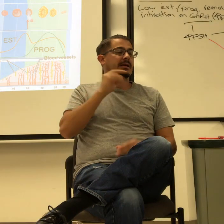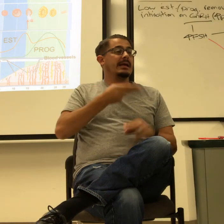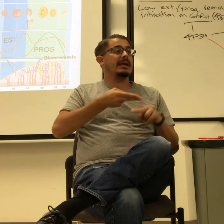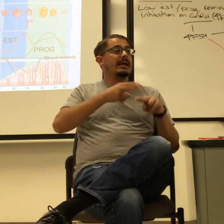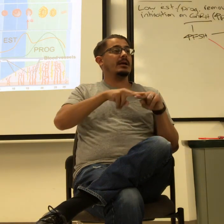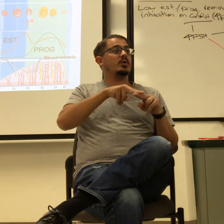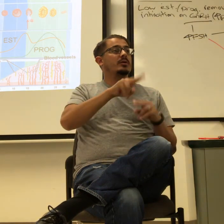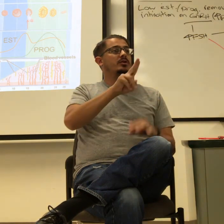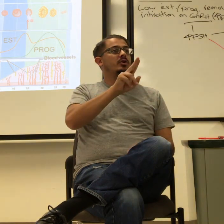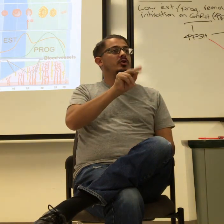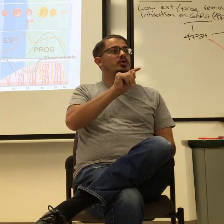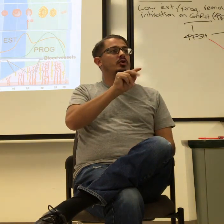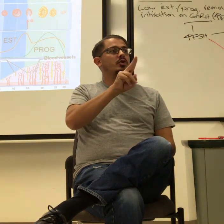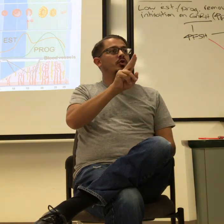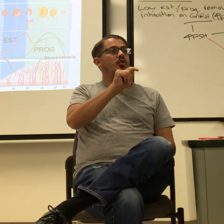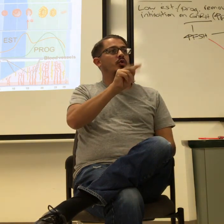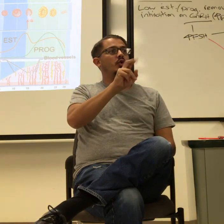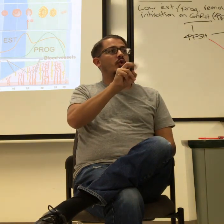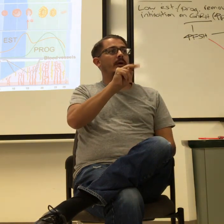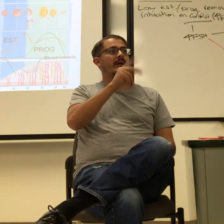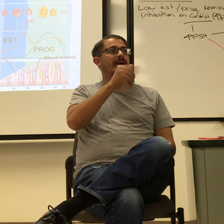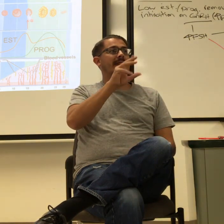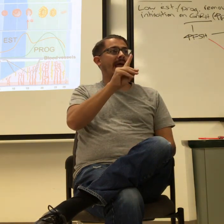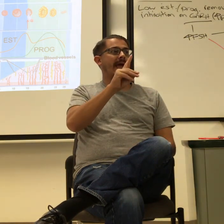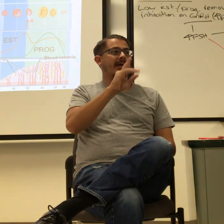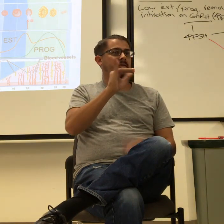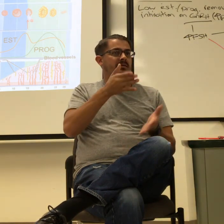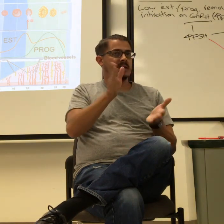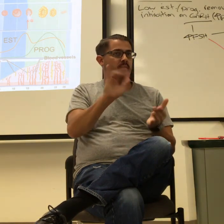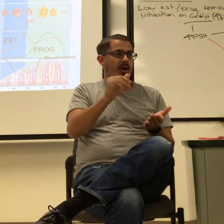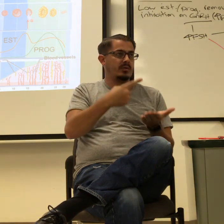glands that secrete glycogen.